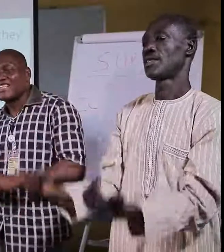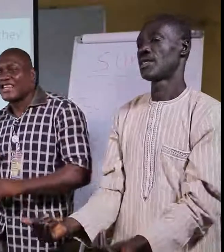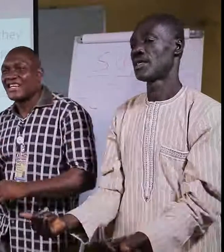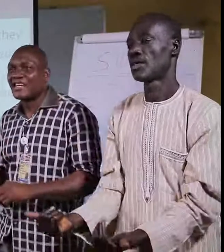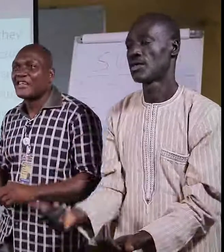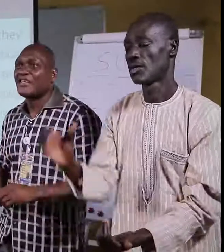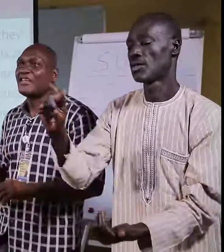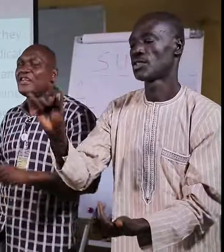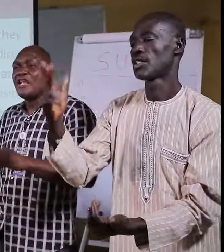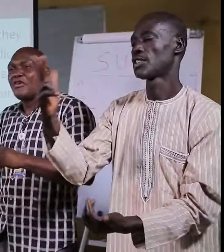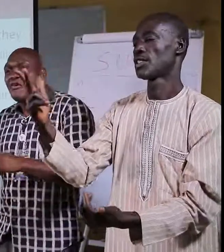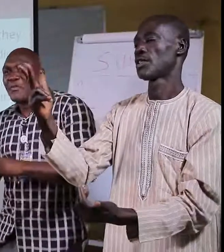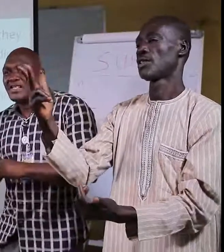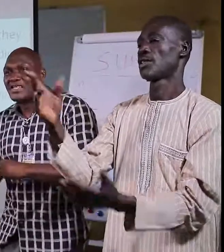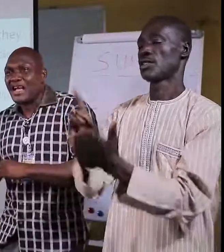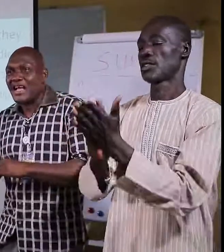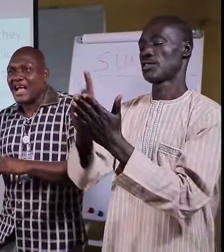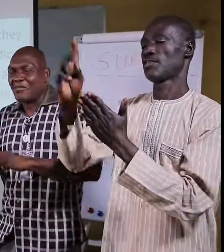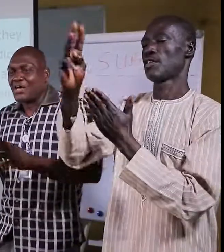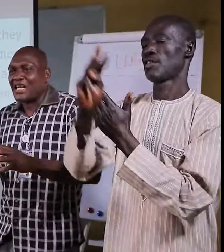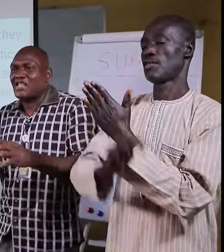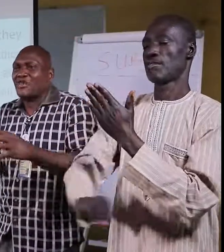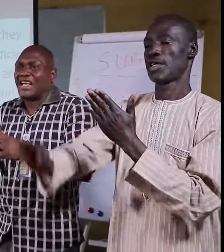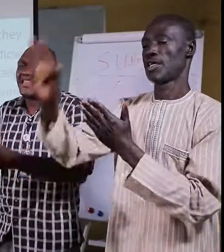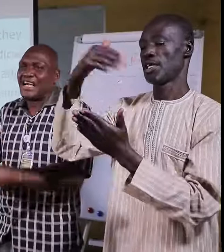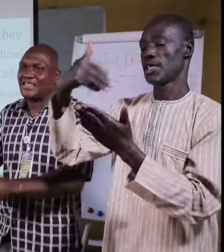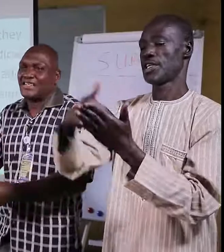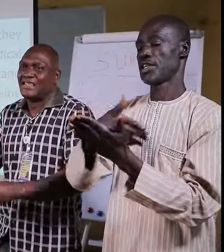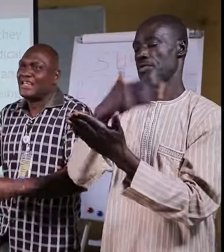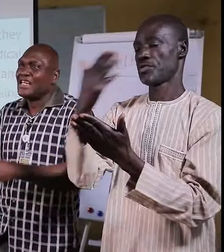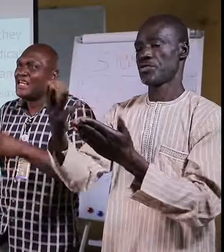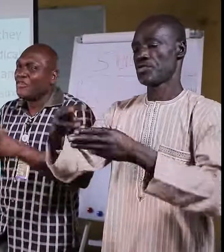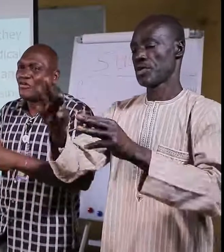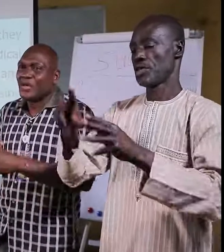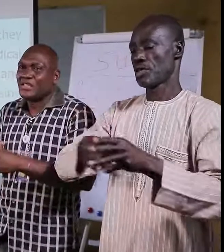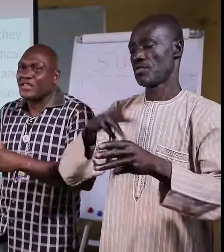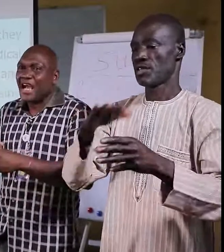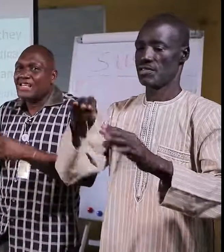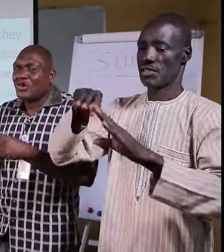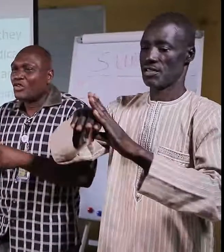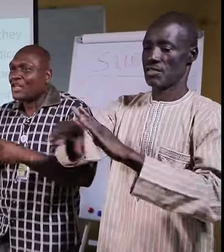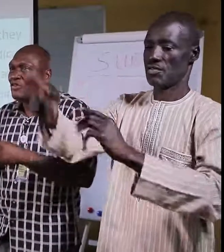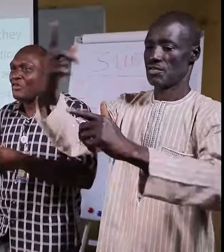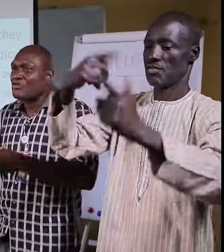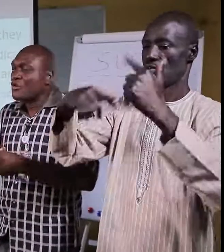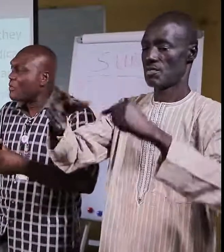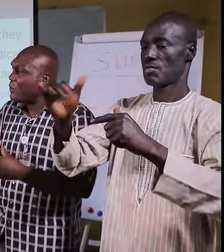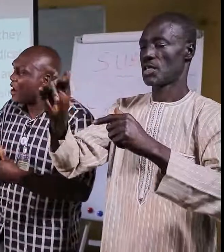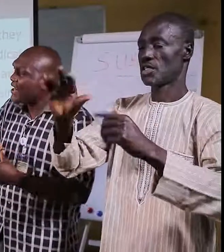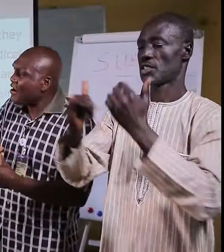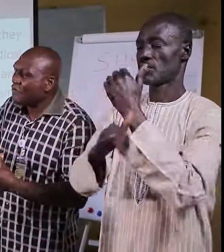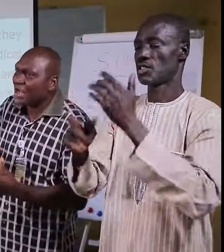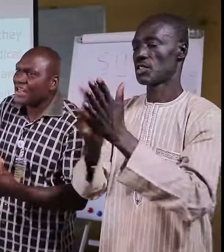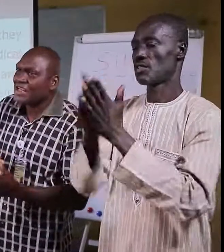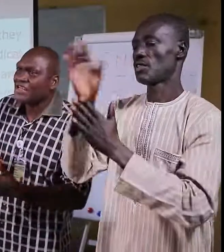stage 3, development and modernization entered. Development. As the country develops, people